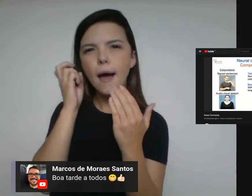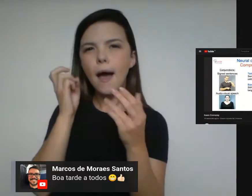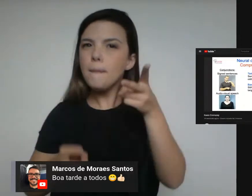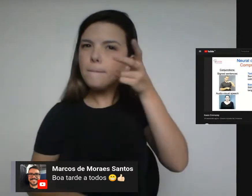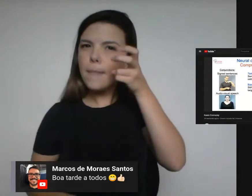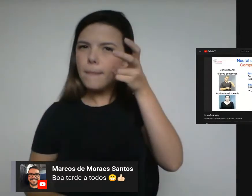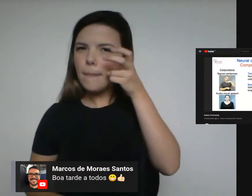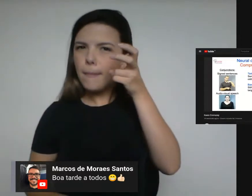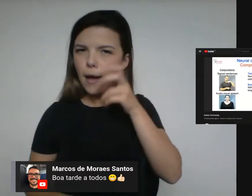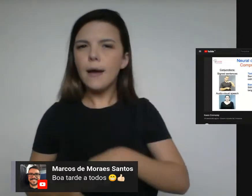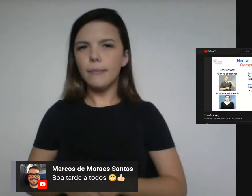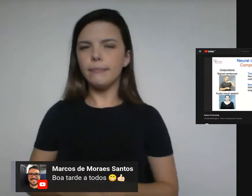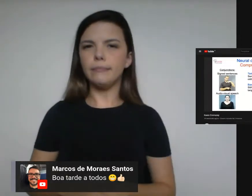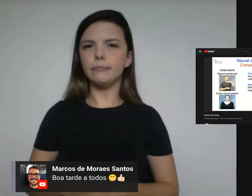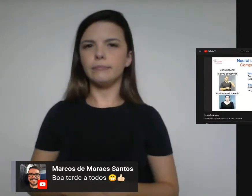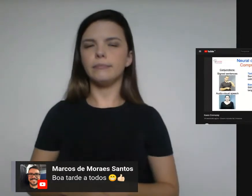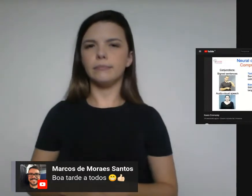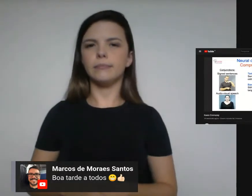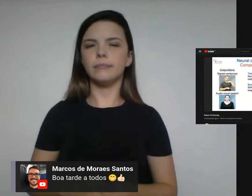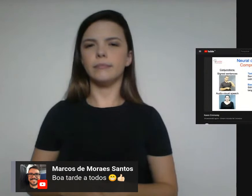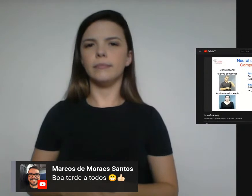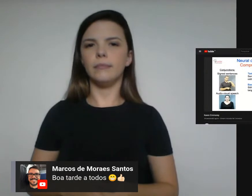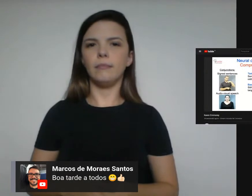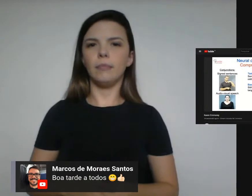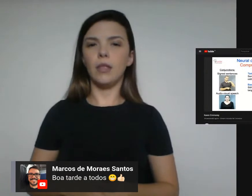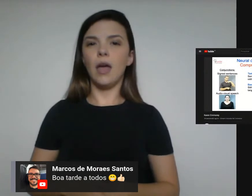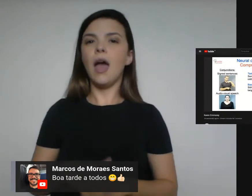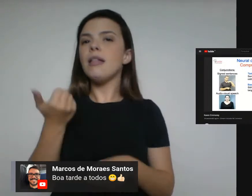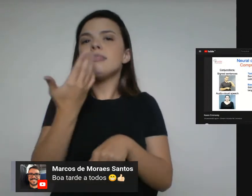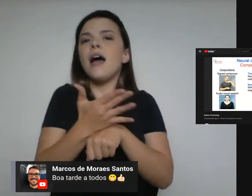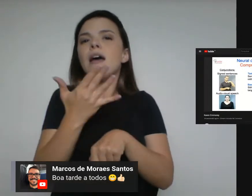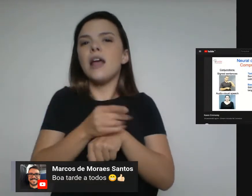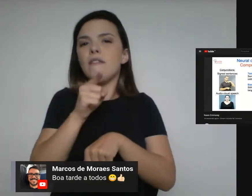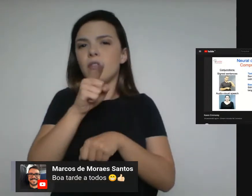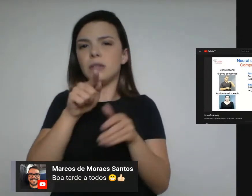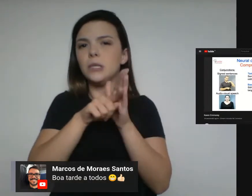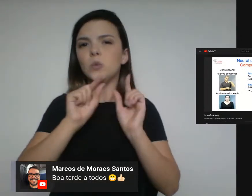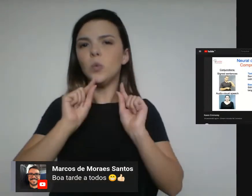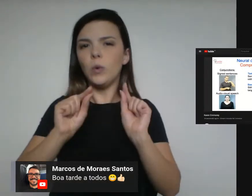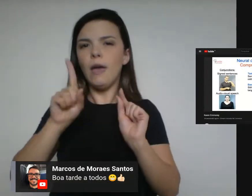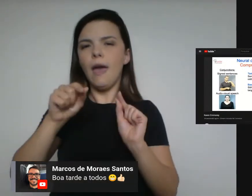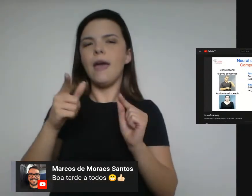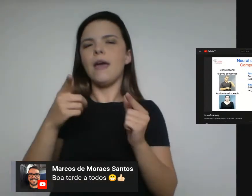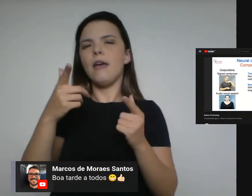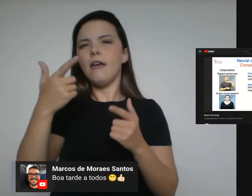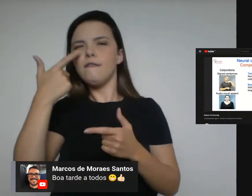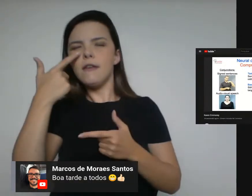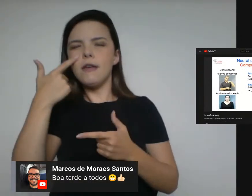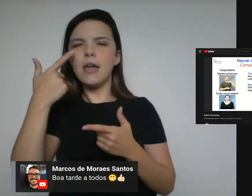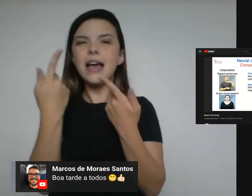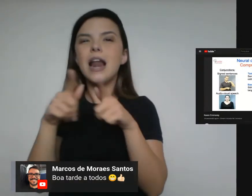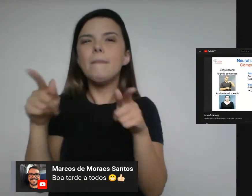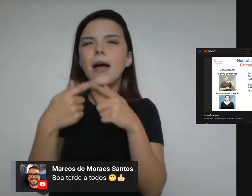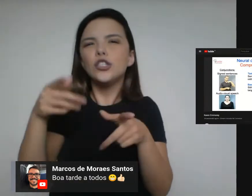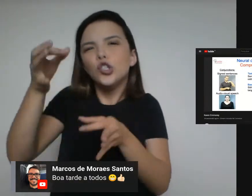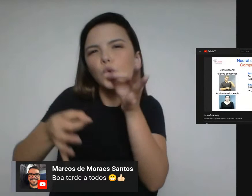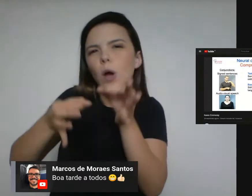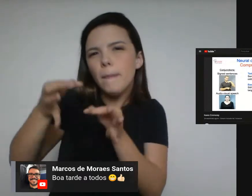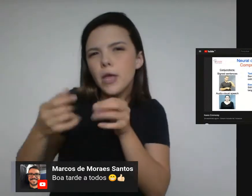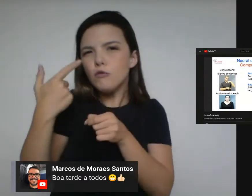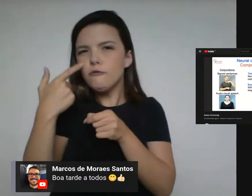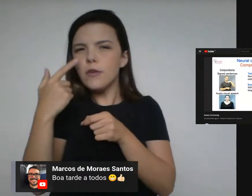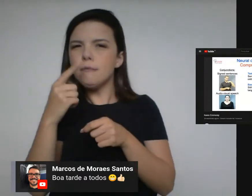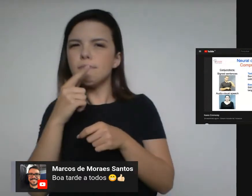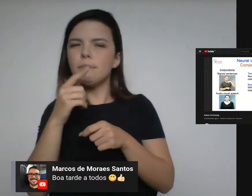sentences with sign sentences. The task in both of these studies was a sensibility judgment task. So participants were